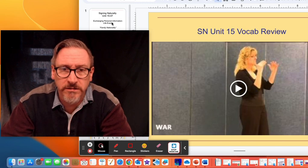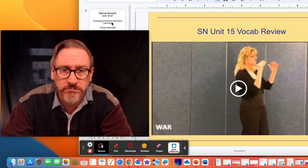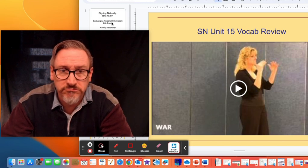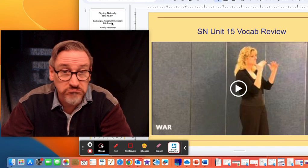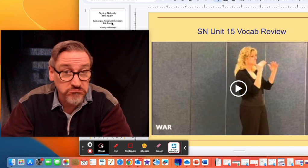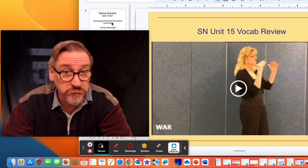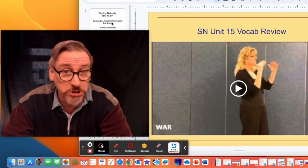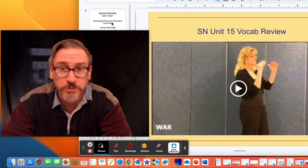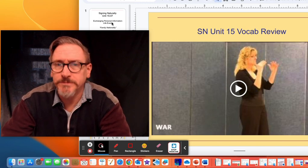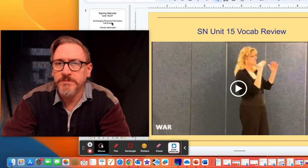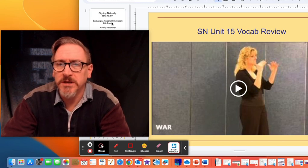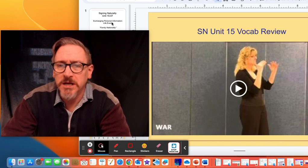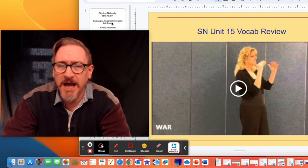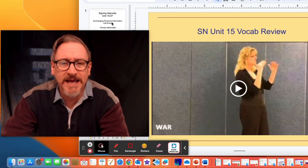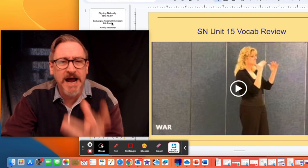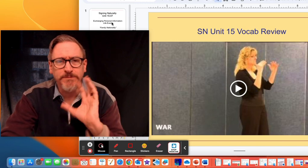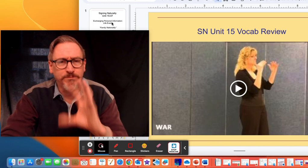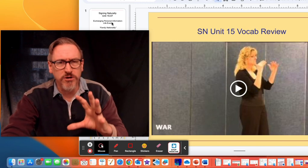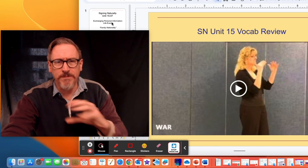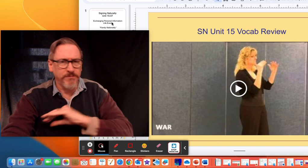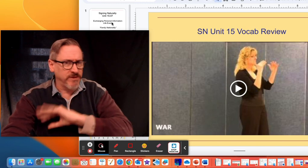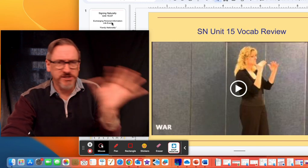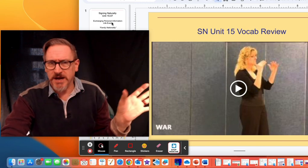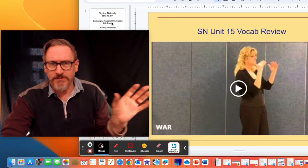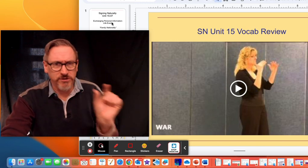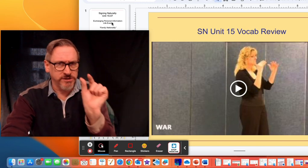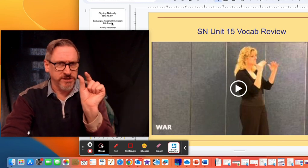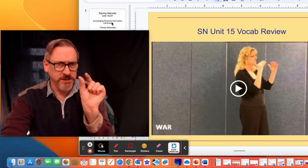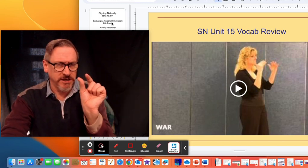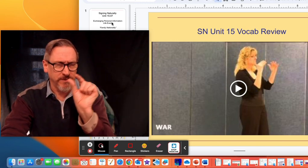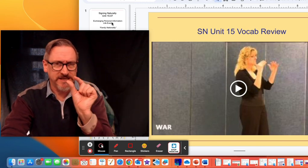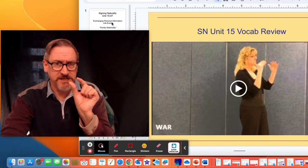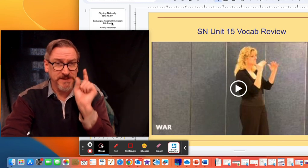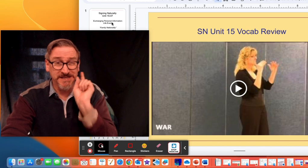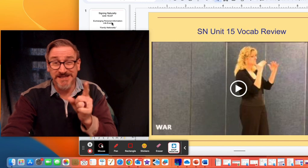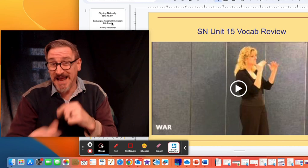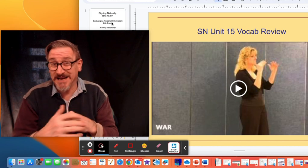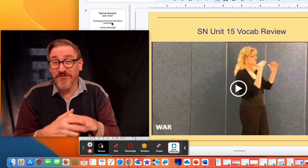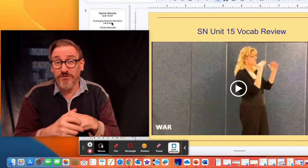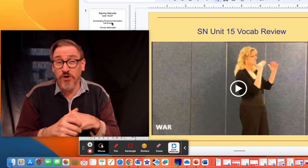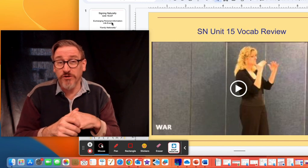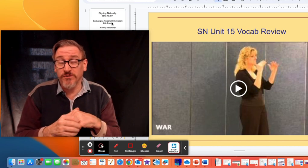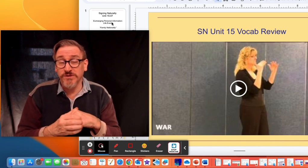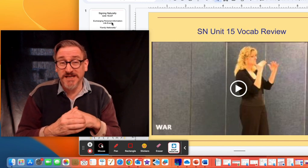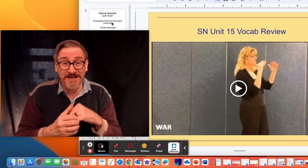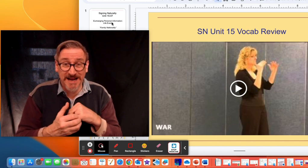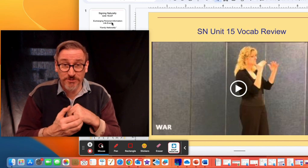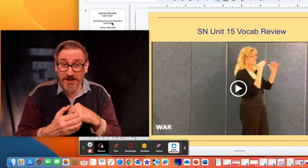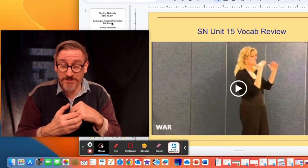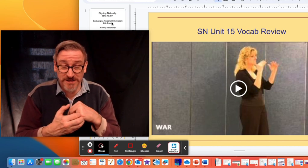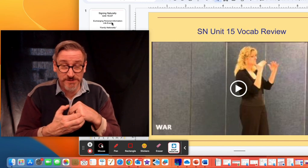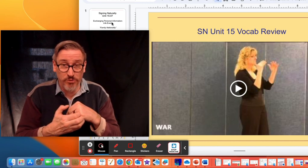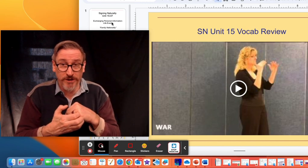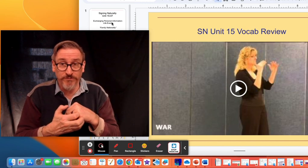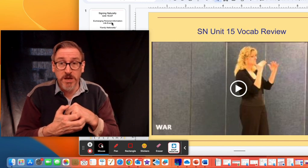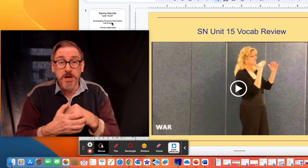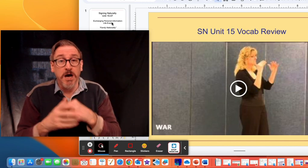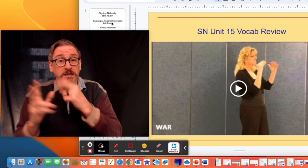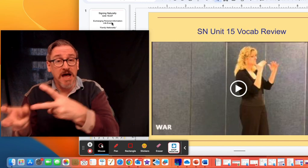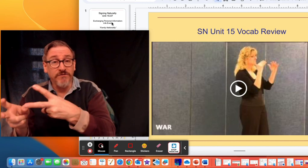15.7. Cool. Again, I broke up these chapters into bite-sized pieces, and if you've gone through signing naturally up to this